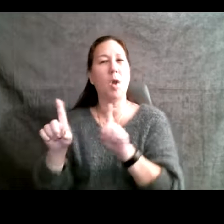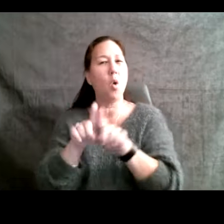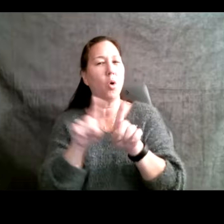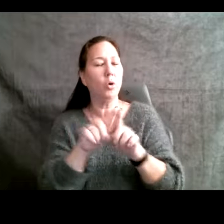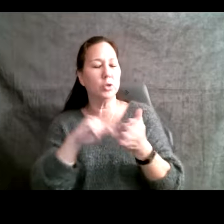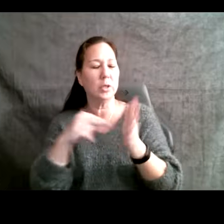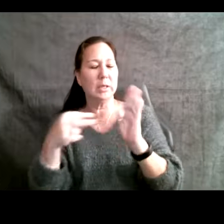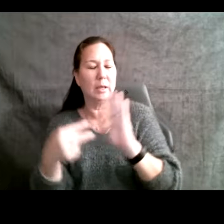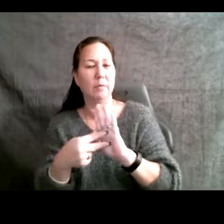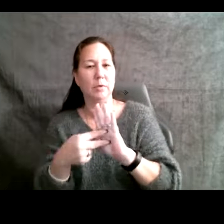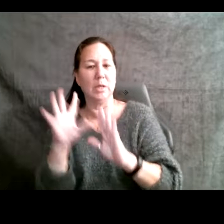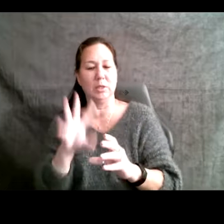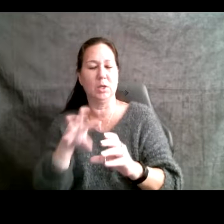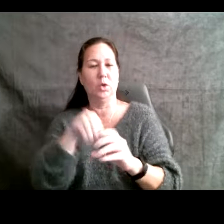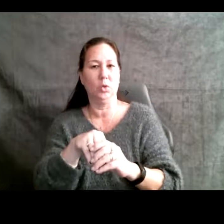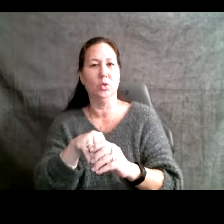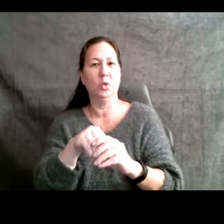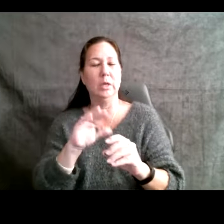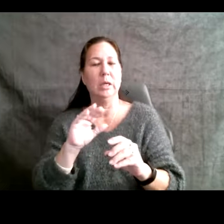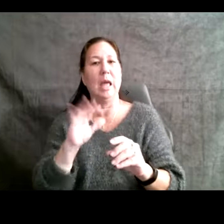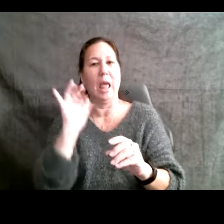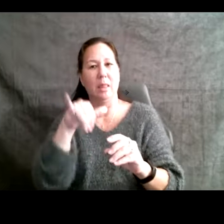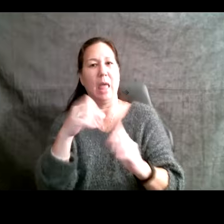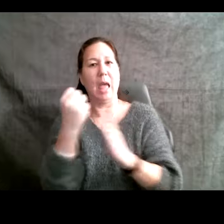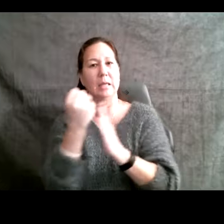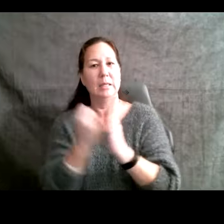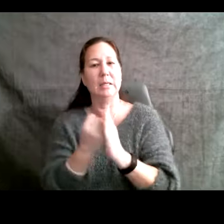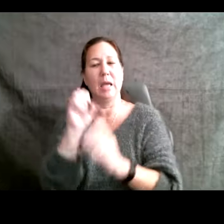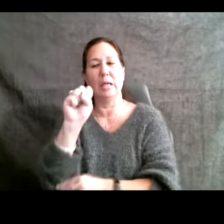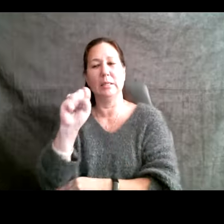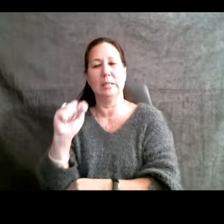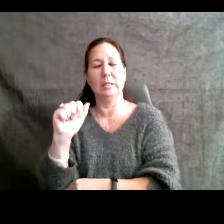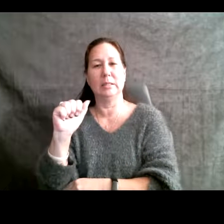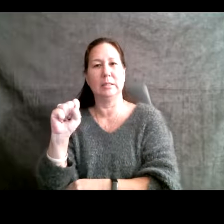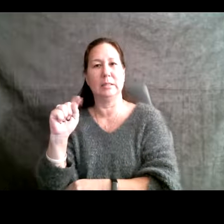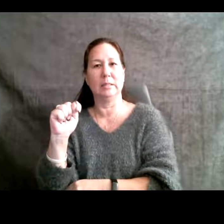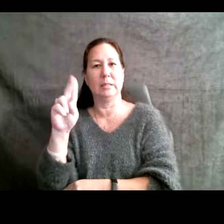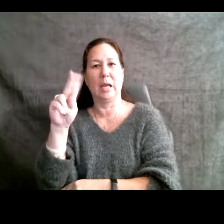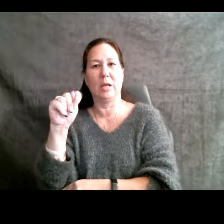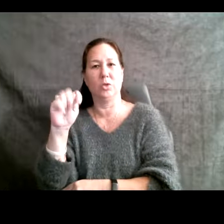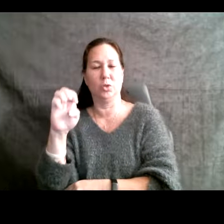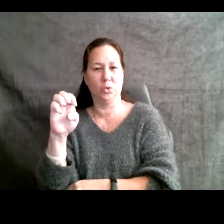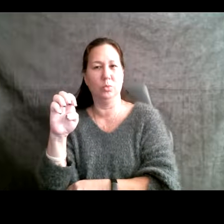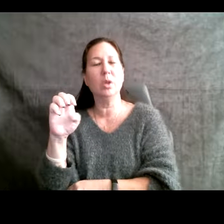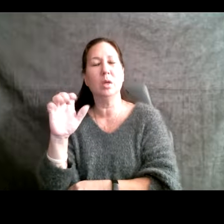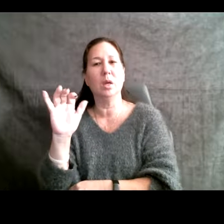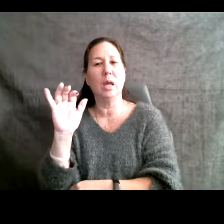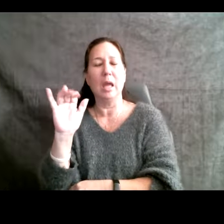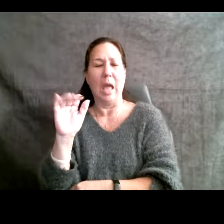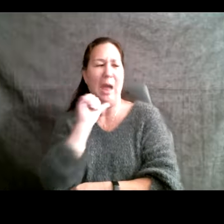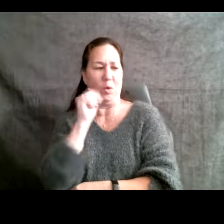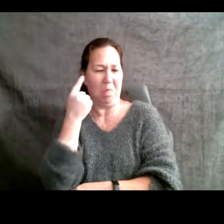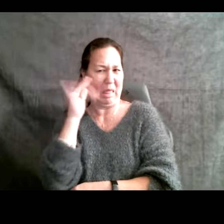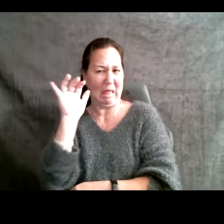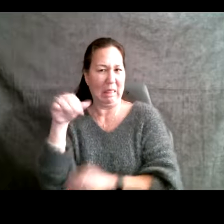the statute, because the definition that's included in the statute, I don't think has that piece to it that the policy